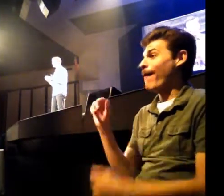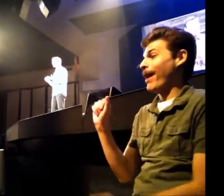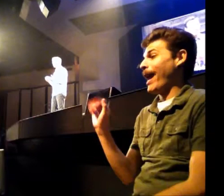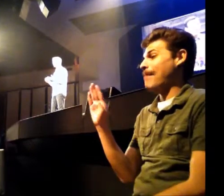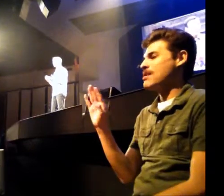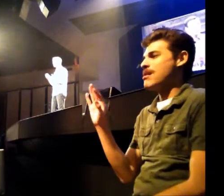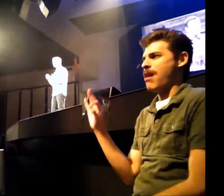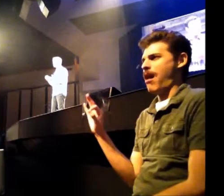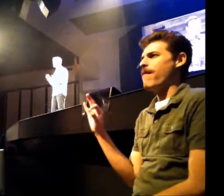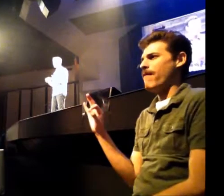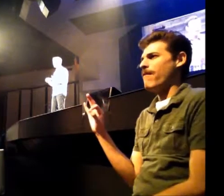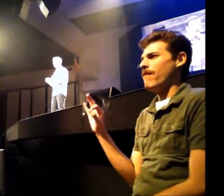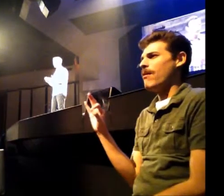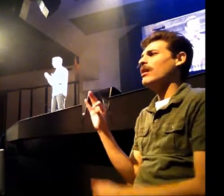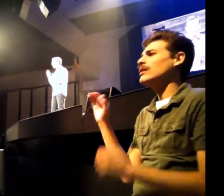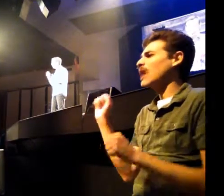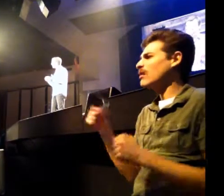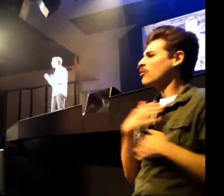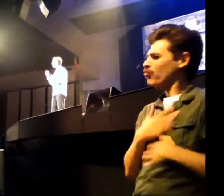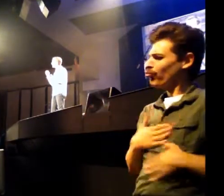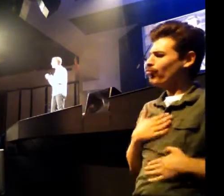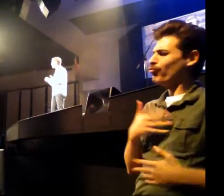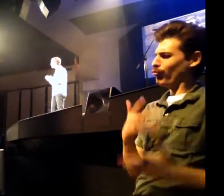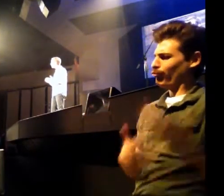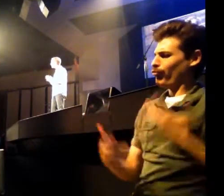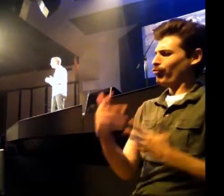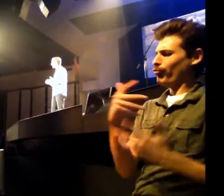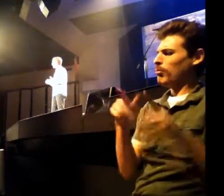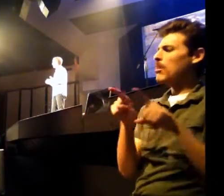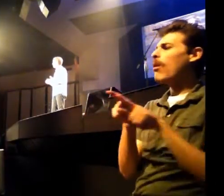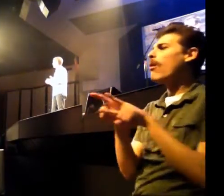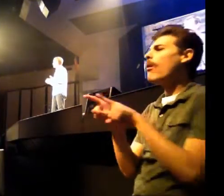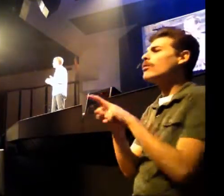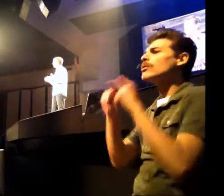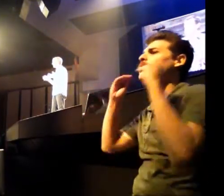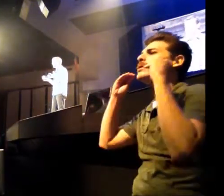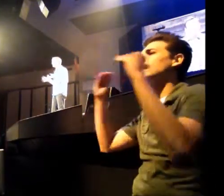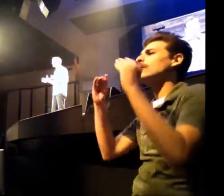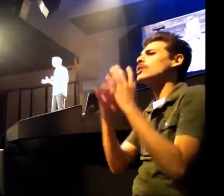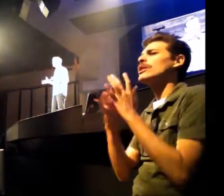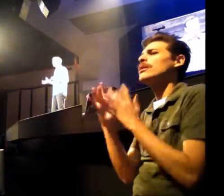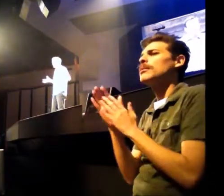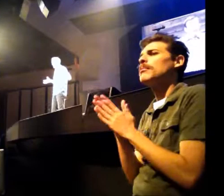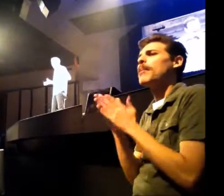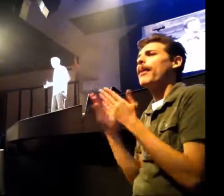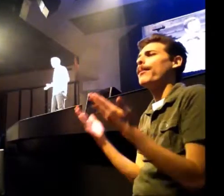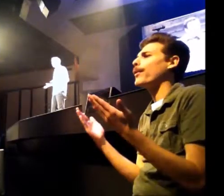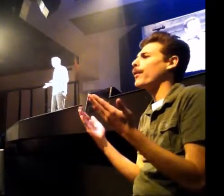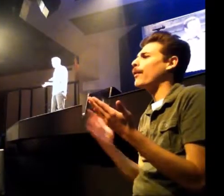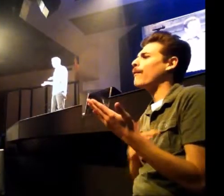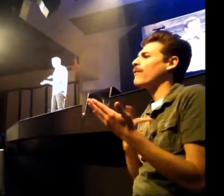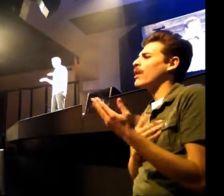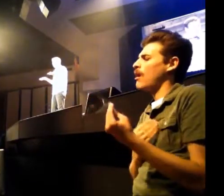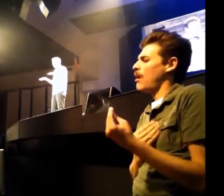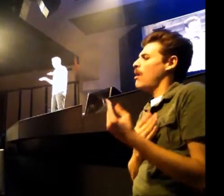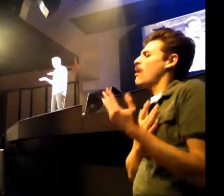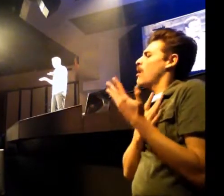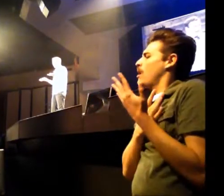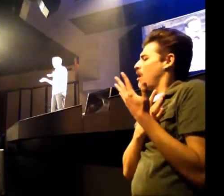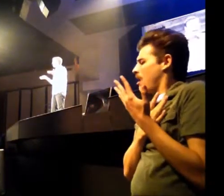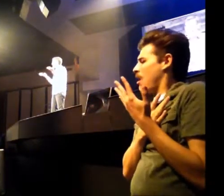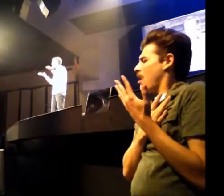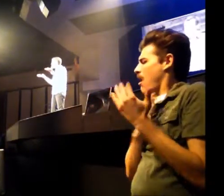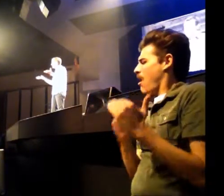is teaching the Bible. Teaching the Bible in a really genuine way that lifts us up out of what's just